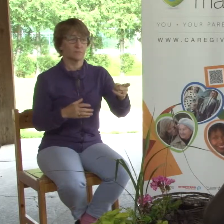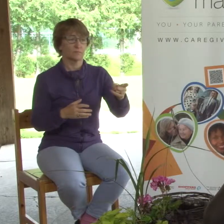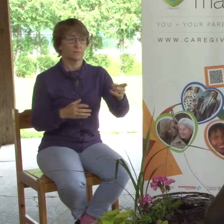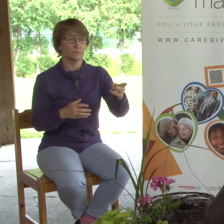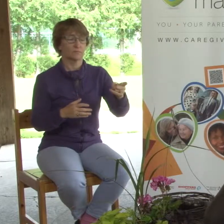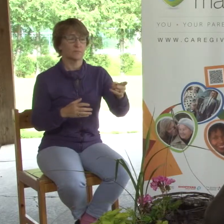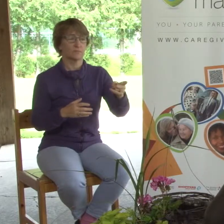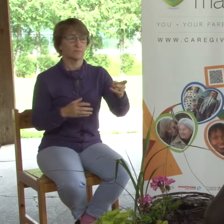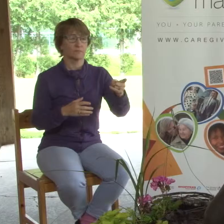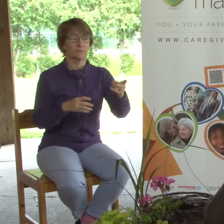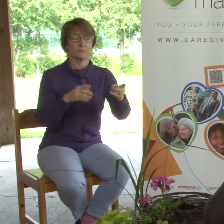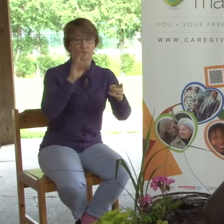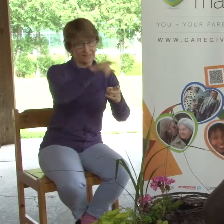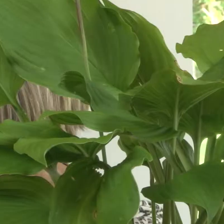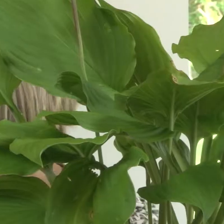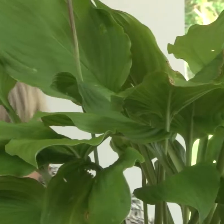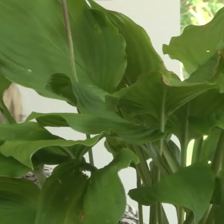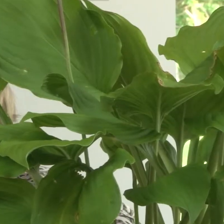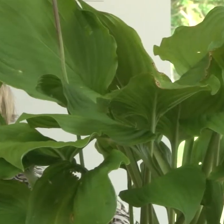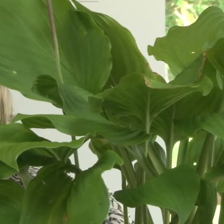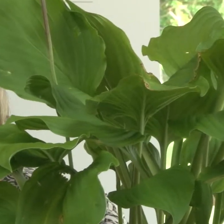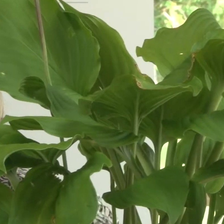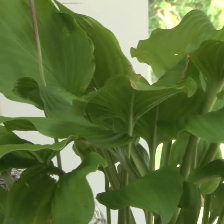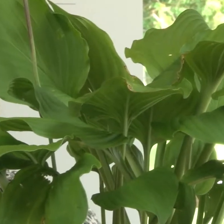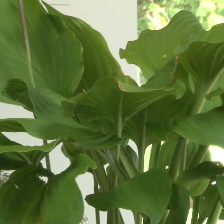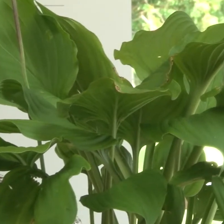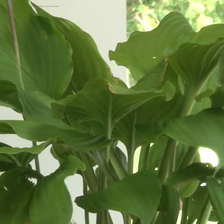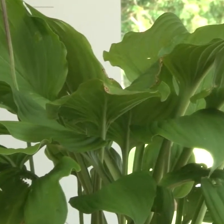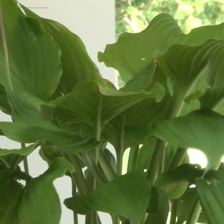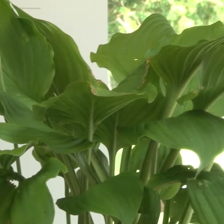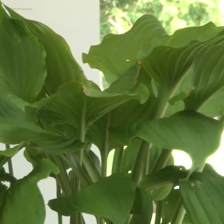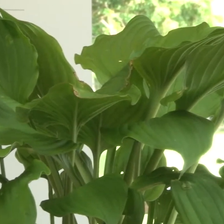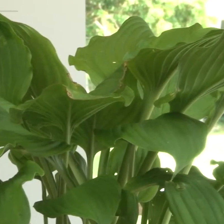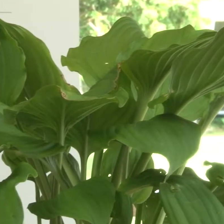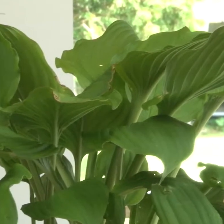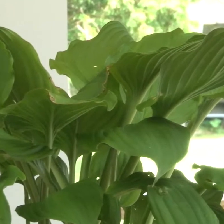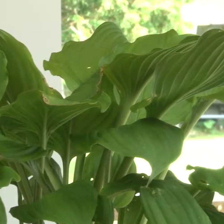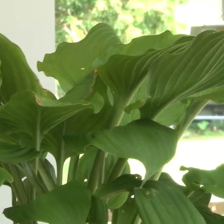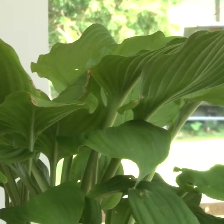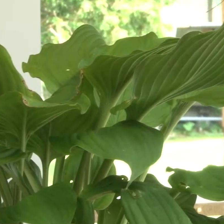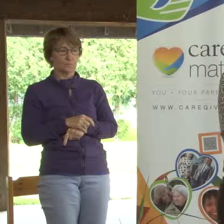and this is a perennial. It is a hosta. You're going to find that